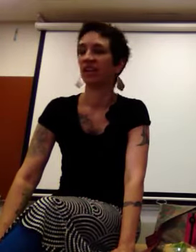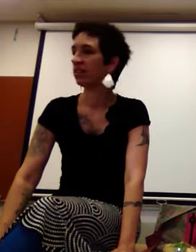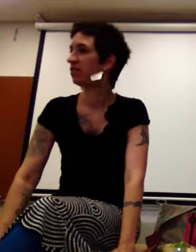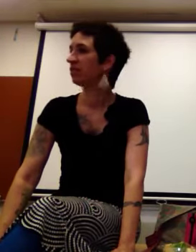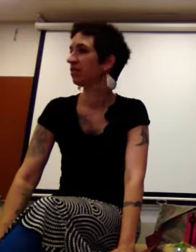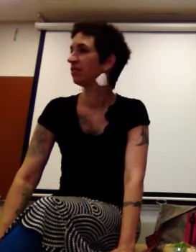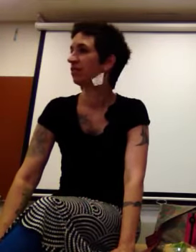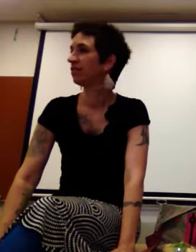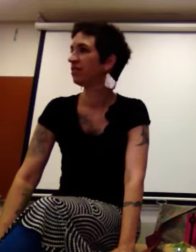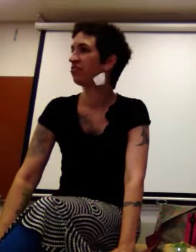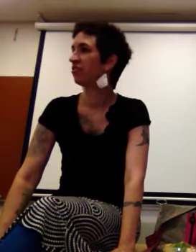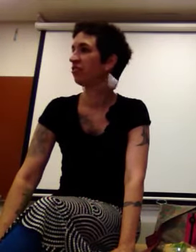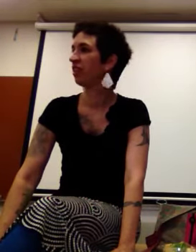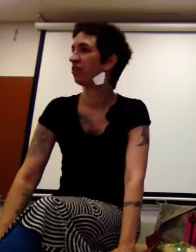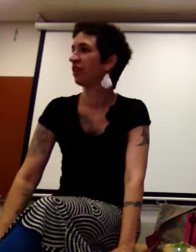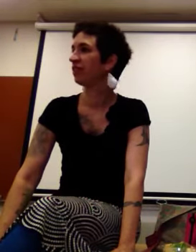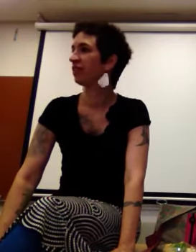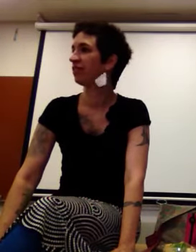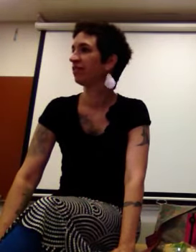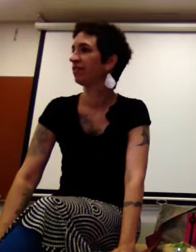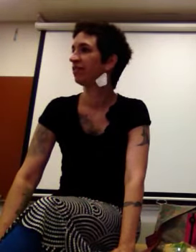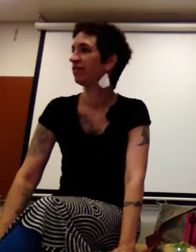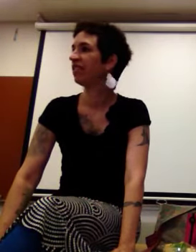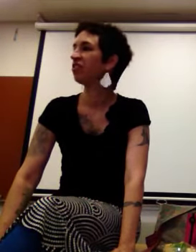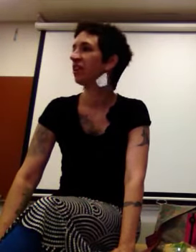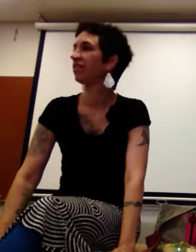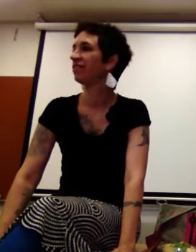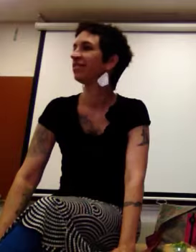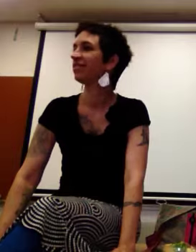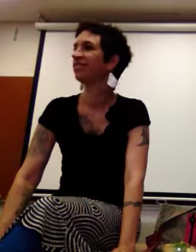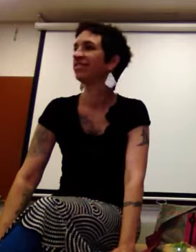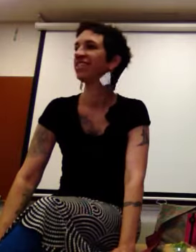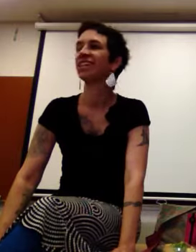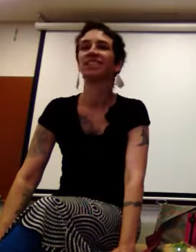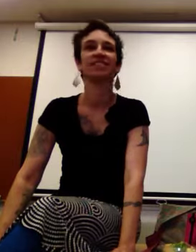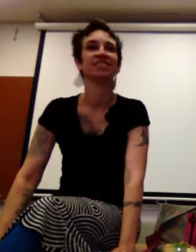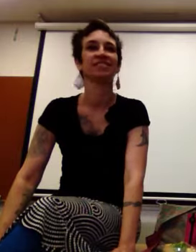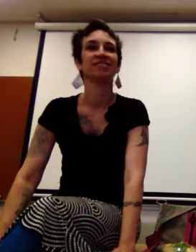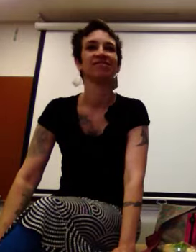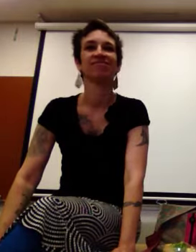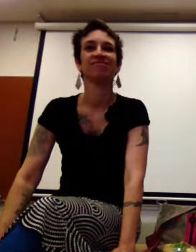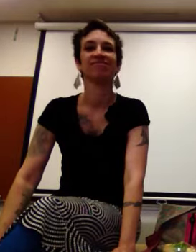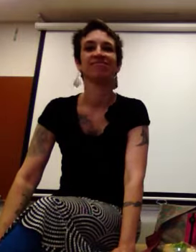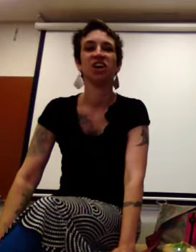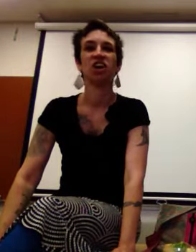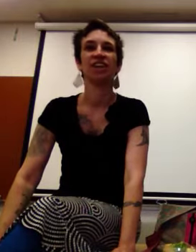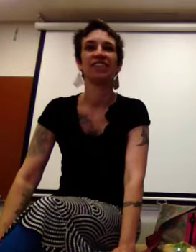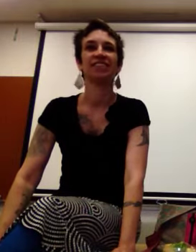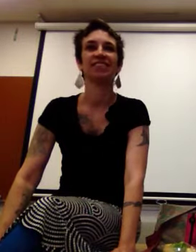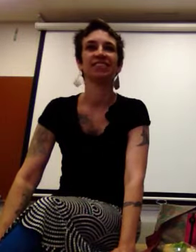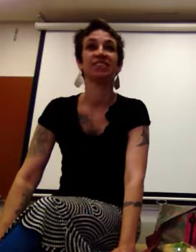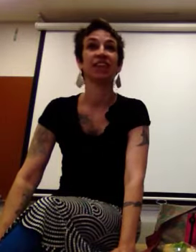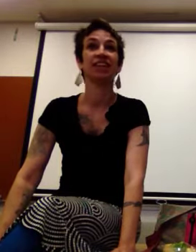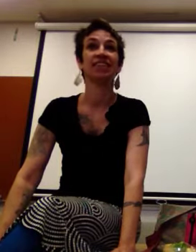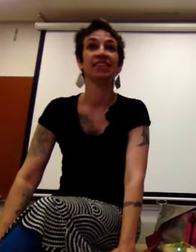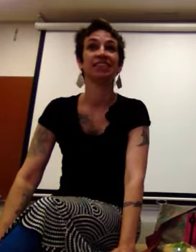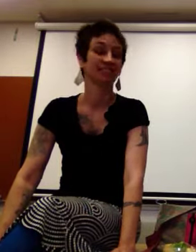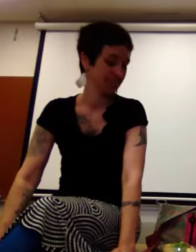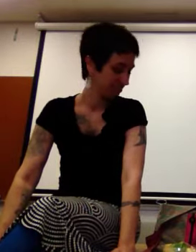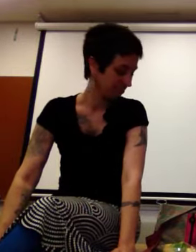Alex, do you feel fine with that? Yeah. Okay. All right. All right. You ready?